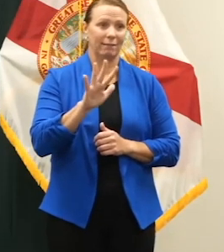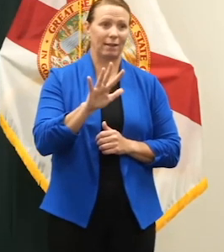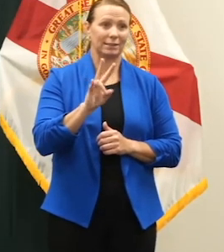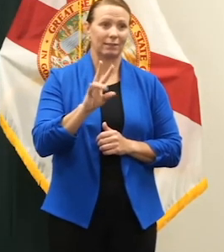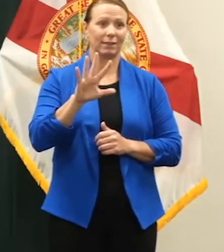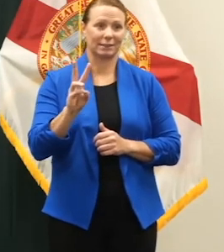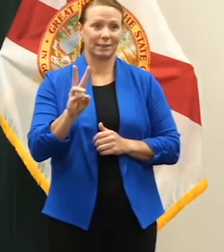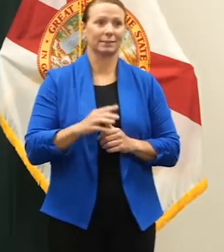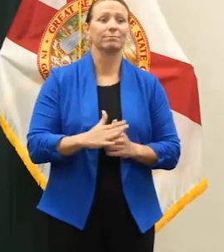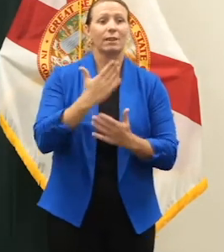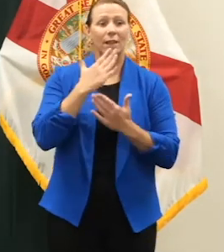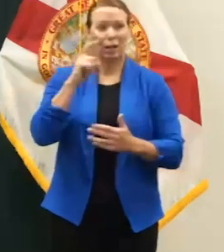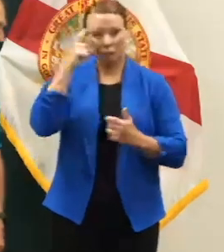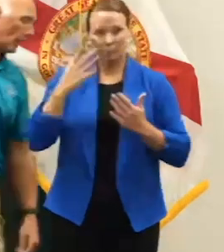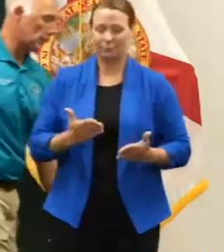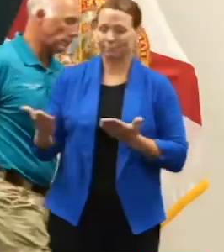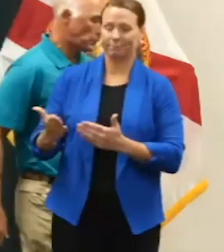thank you, Director Guthrie. Sheriff?